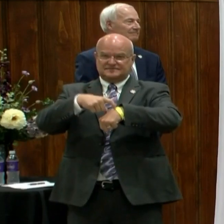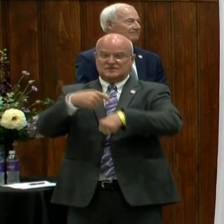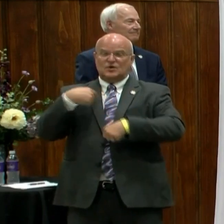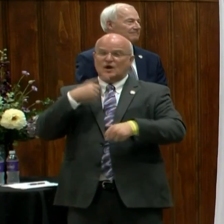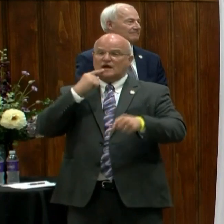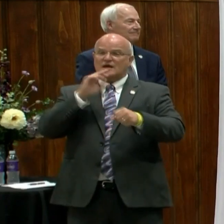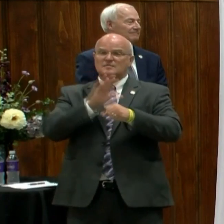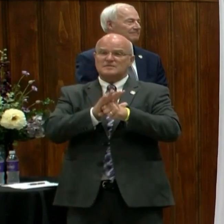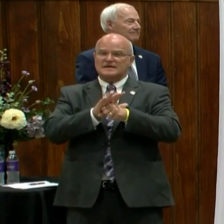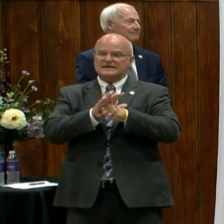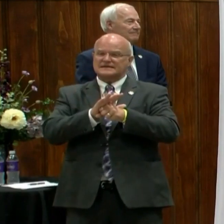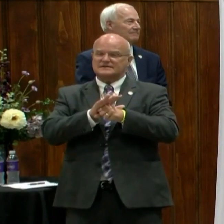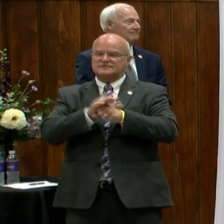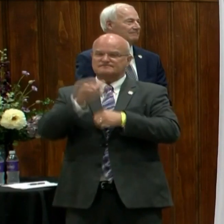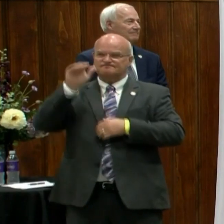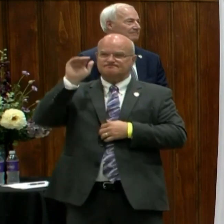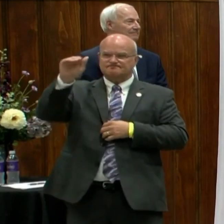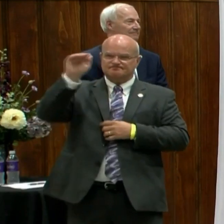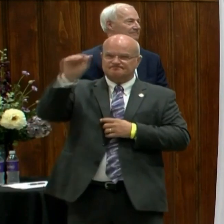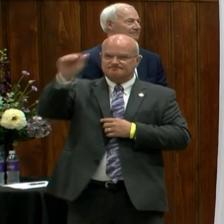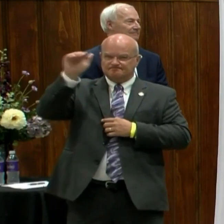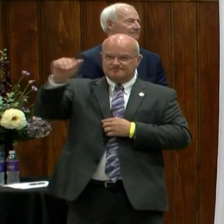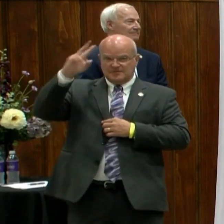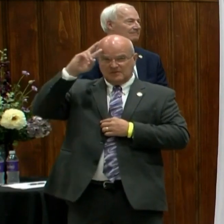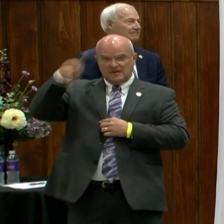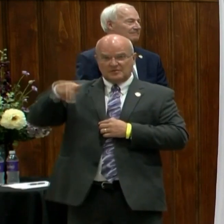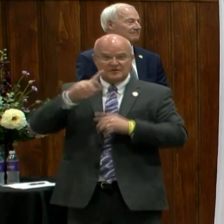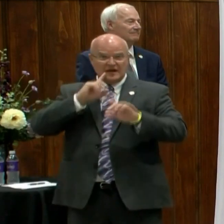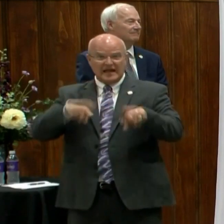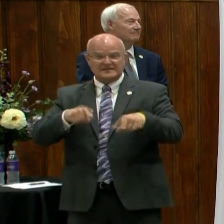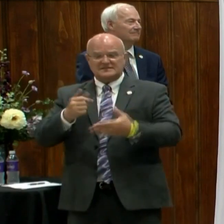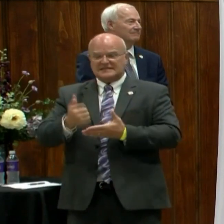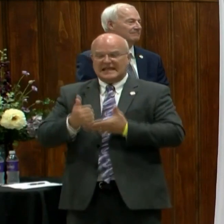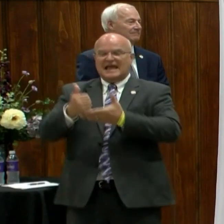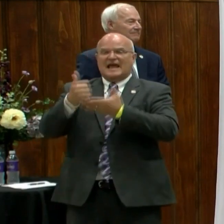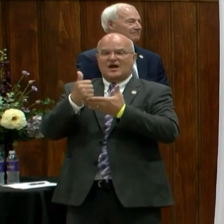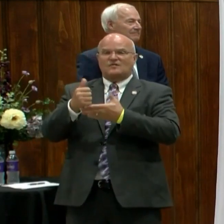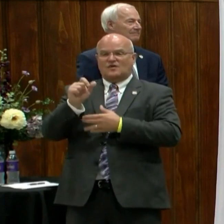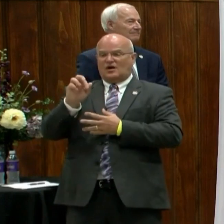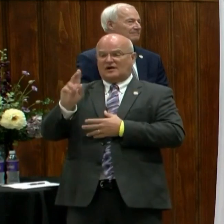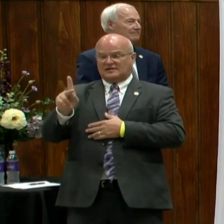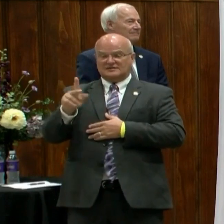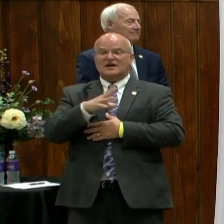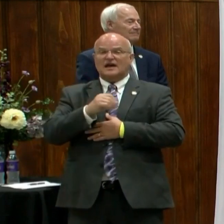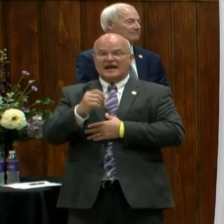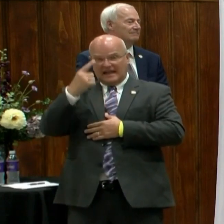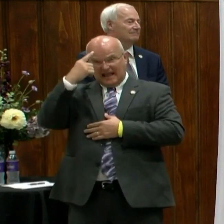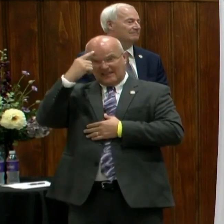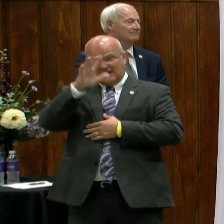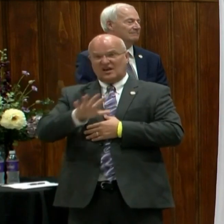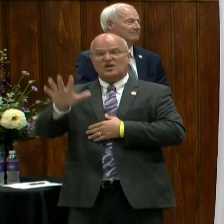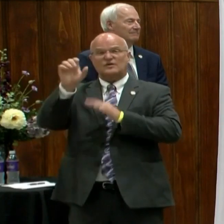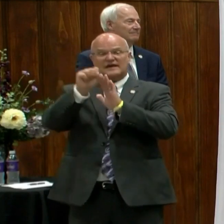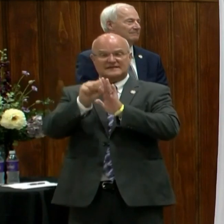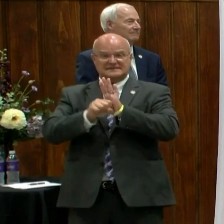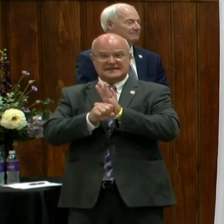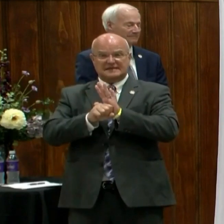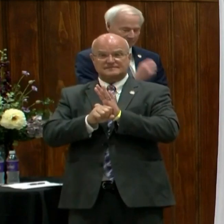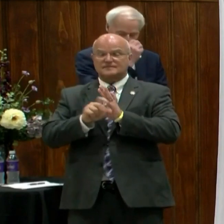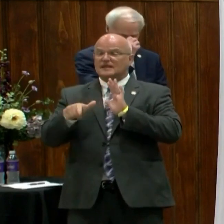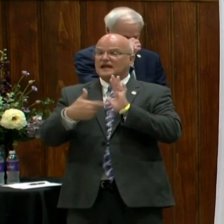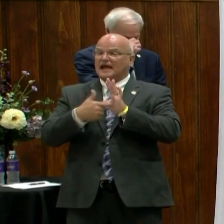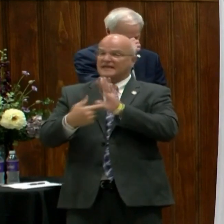we're committed to pressing the Vice President for answers there to be helpful to Arkansas and I think across the state. And